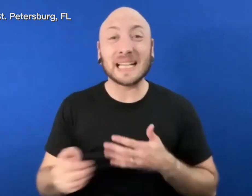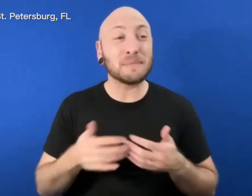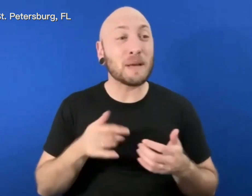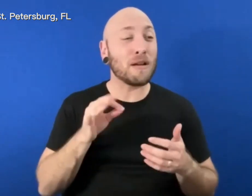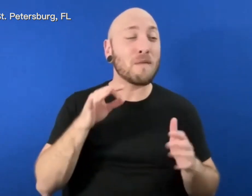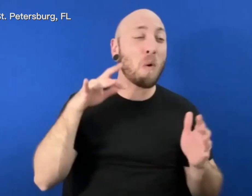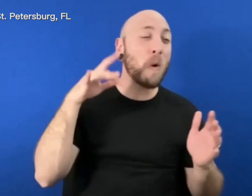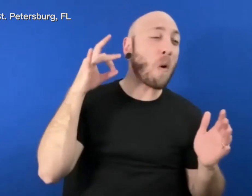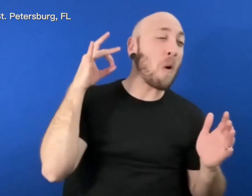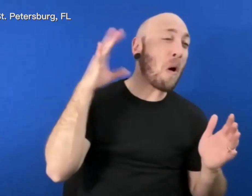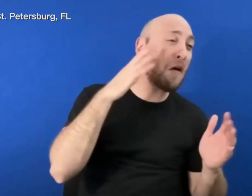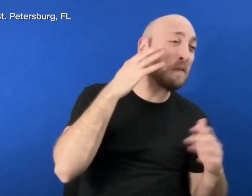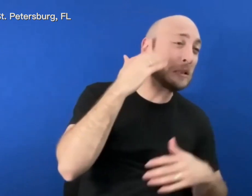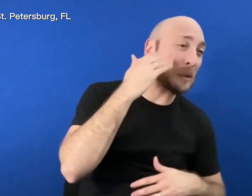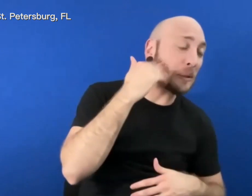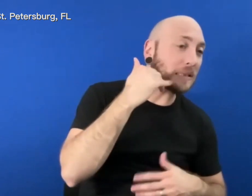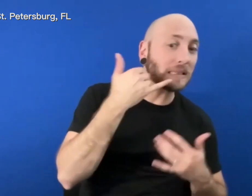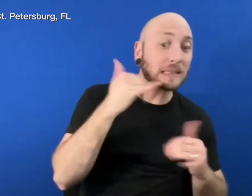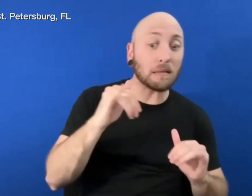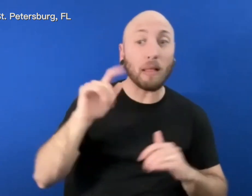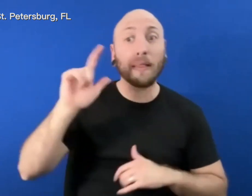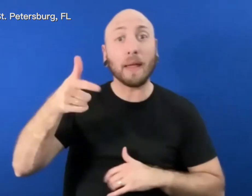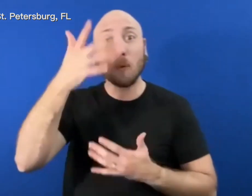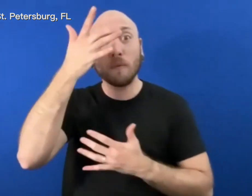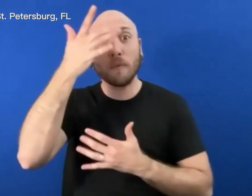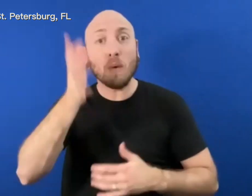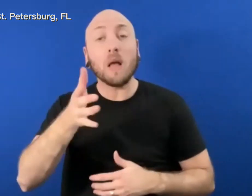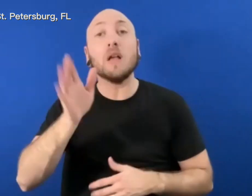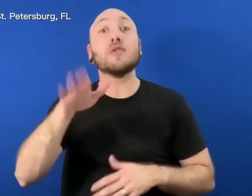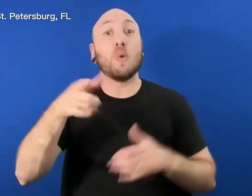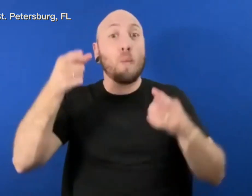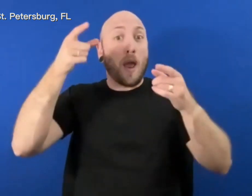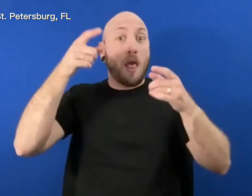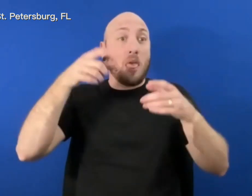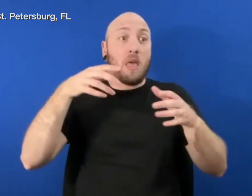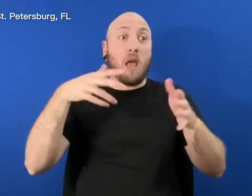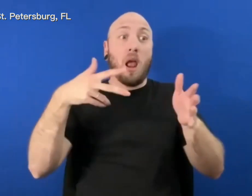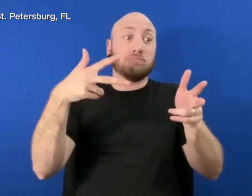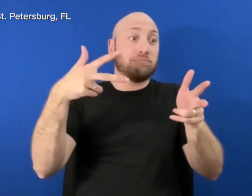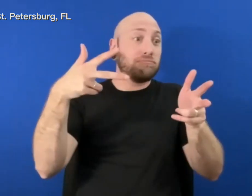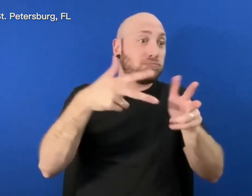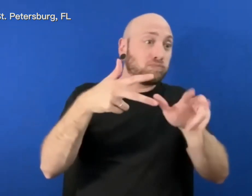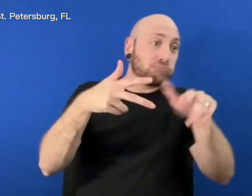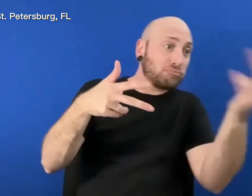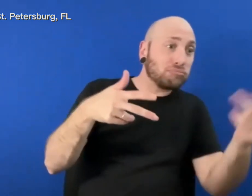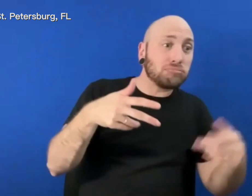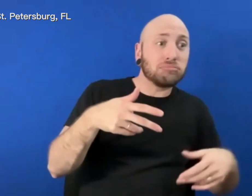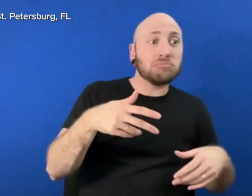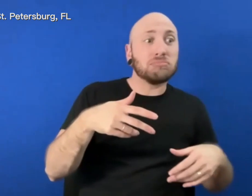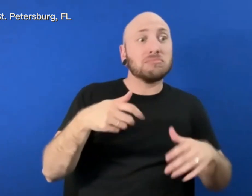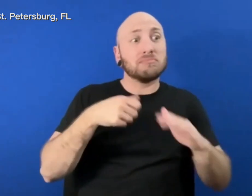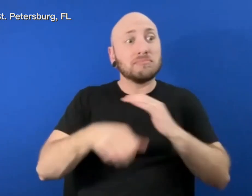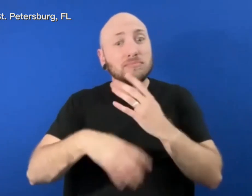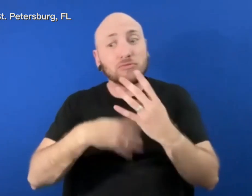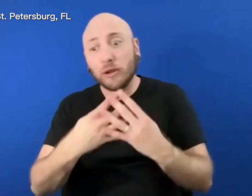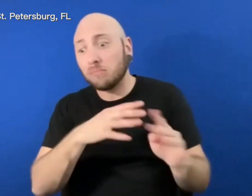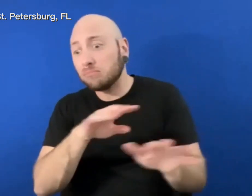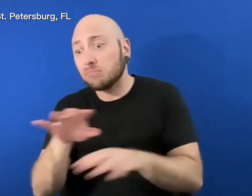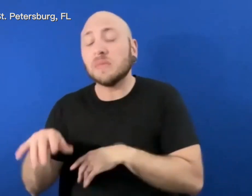I was feeling pretty good. I thought, I got over the situation. Everything was okay. I took my mom's